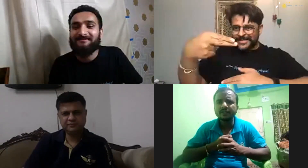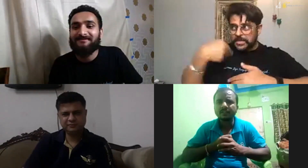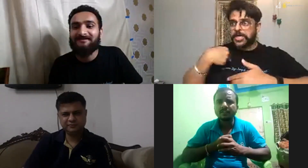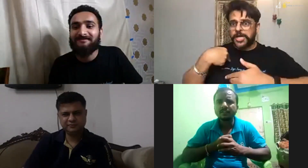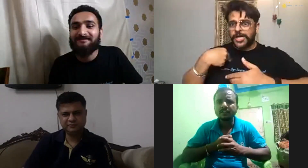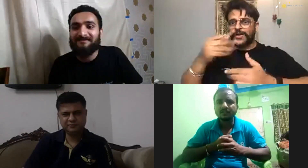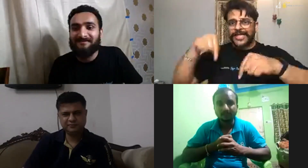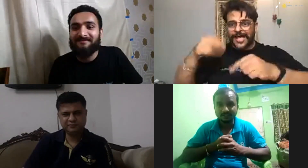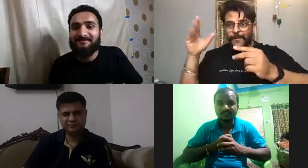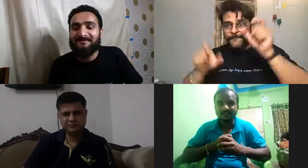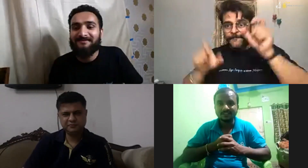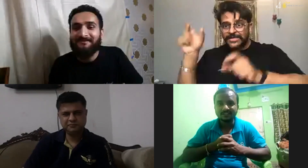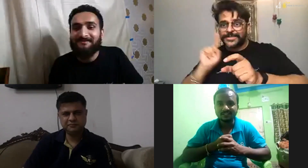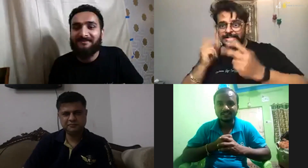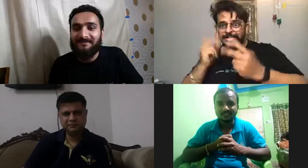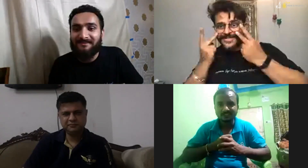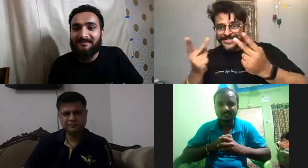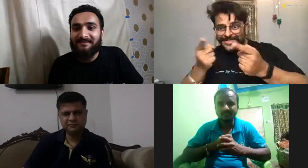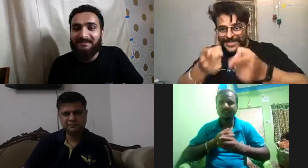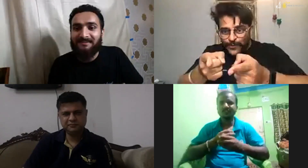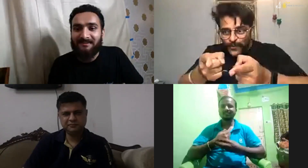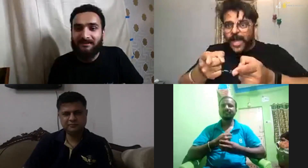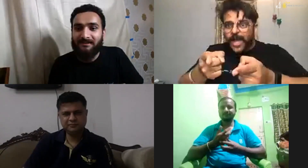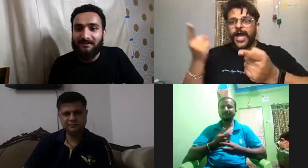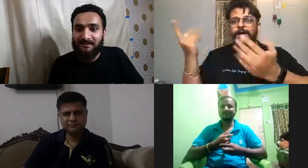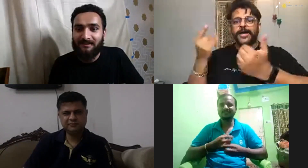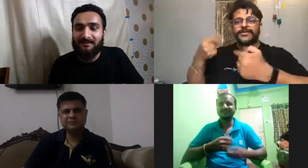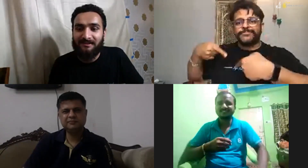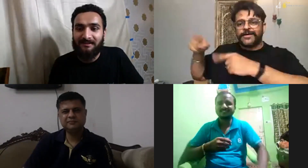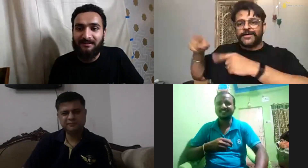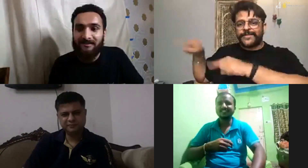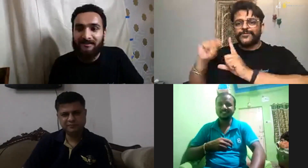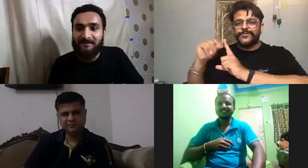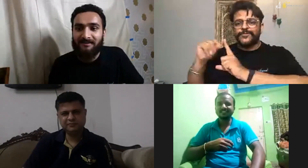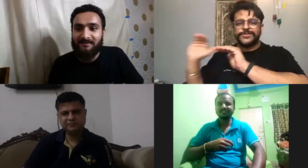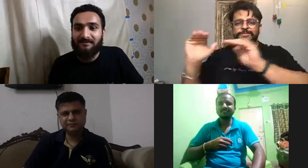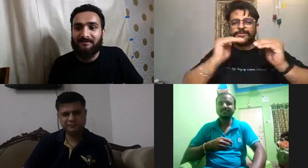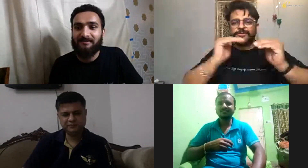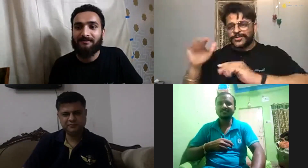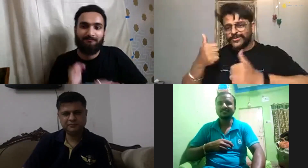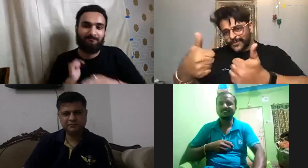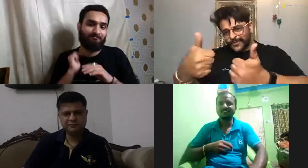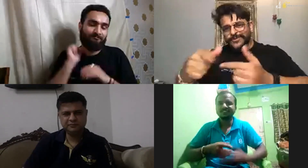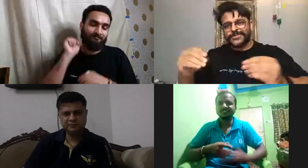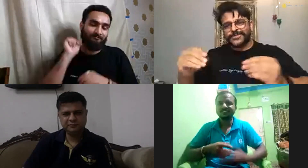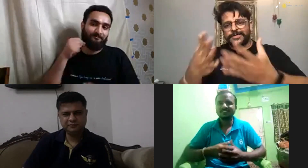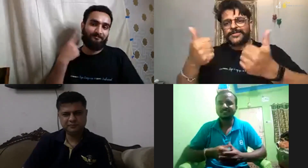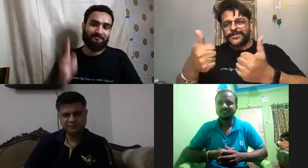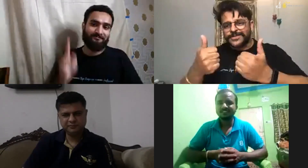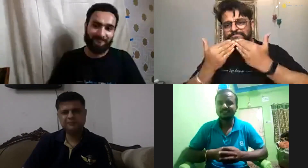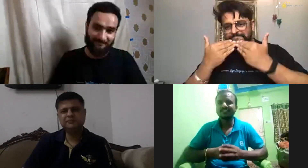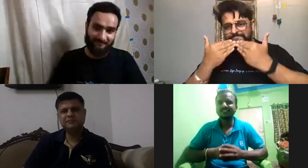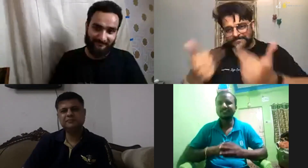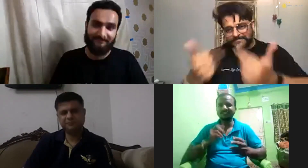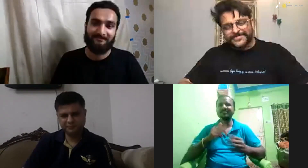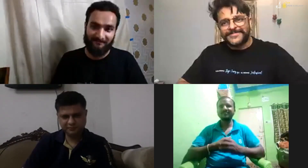your business. Charan told me the name, and and now deaf people have finally seen you, that you have a business of your own. So definitely we'll support